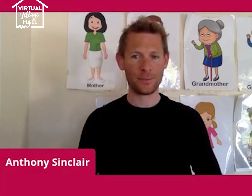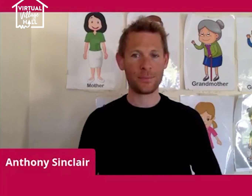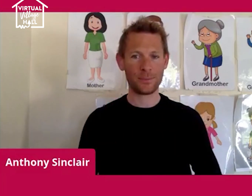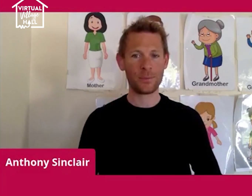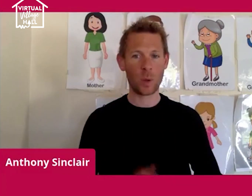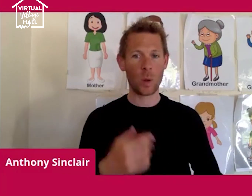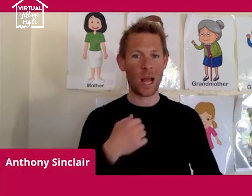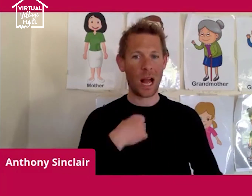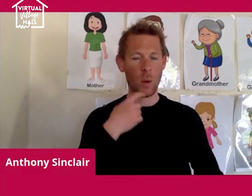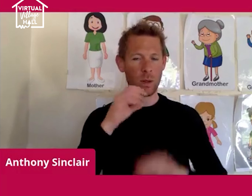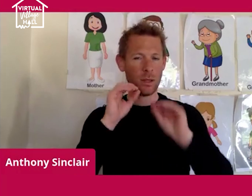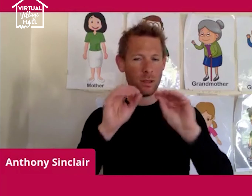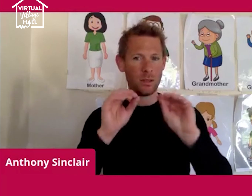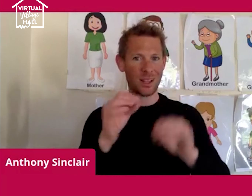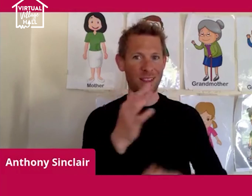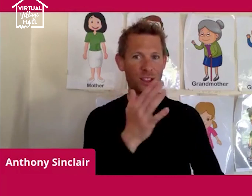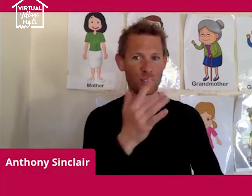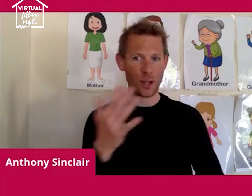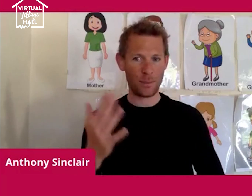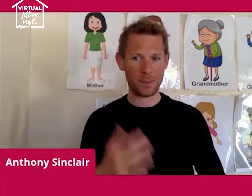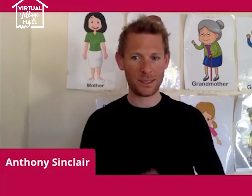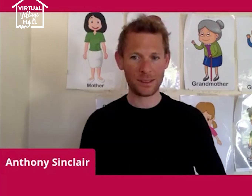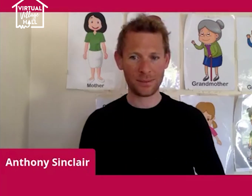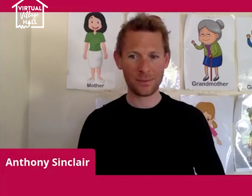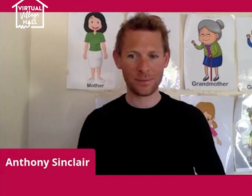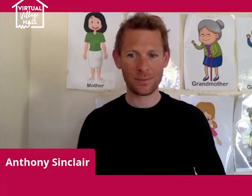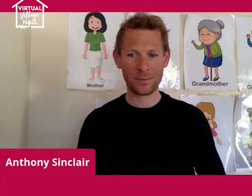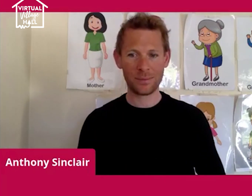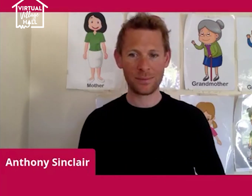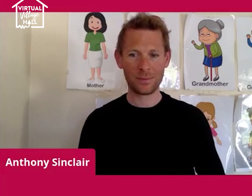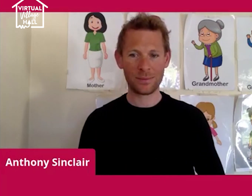Well, I'll start now. So I'll teach numbers.